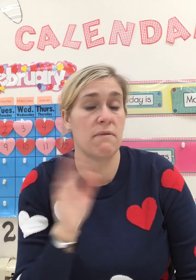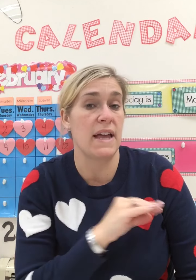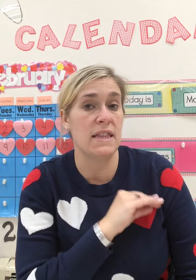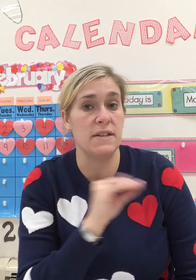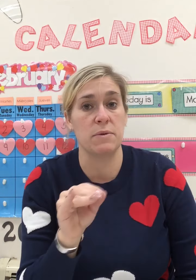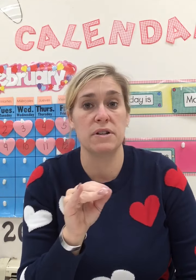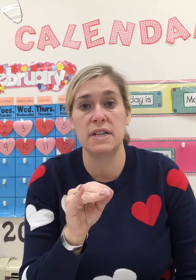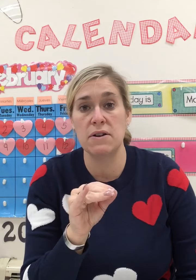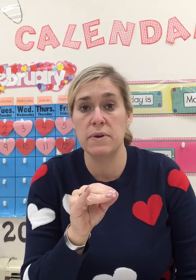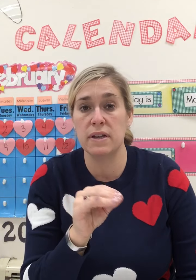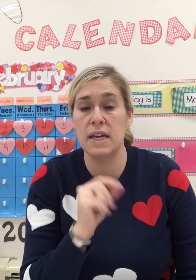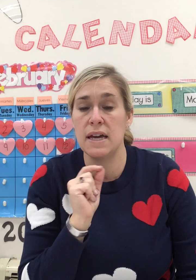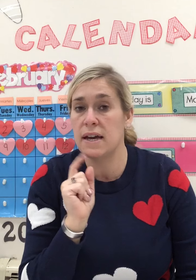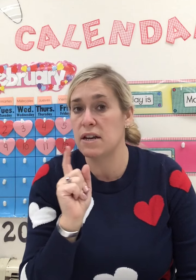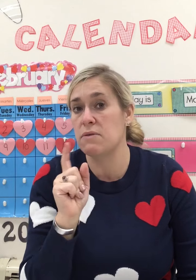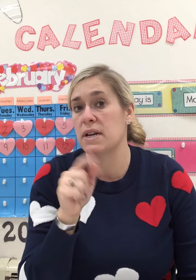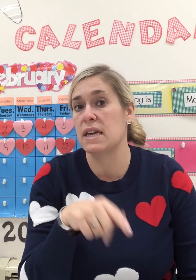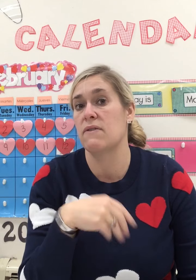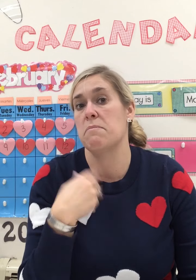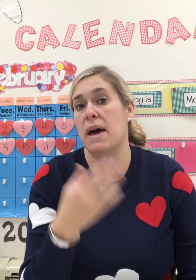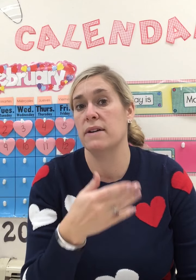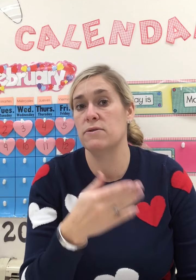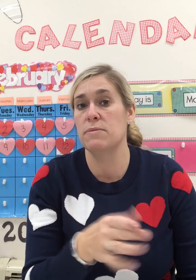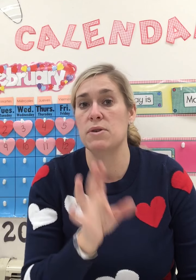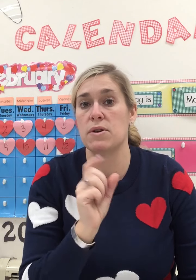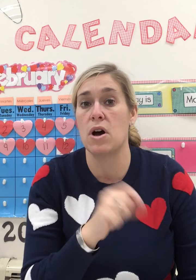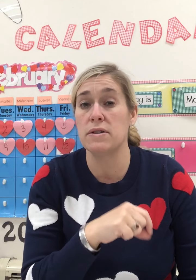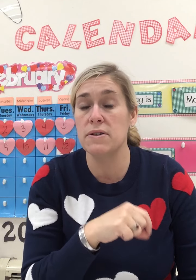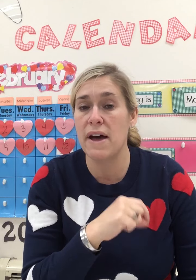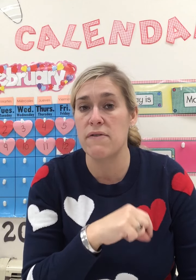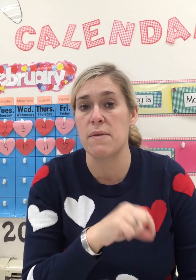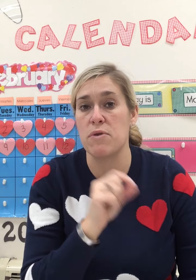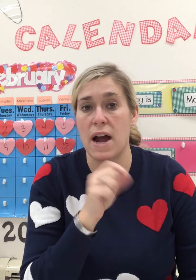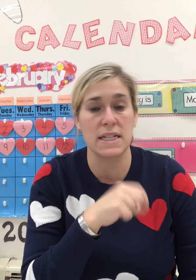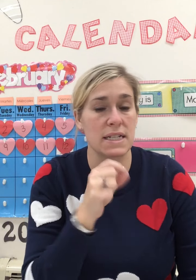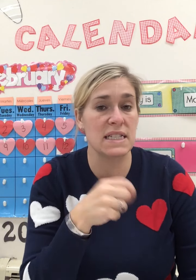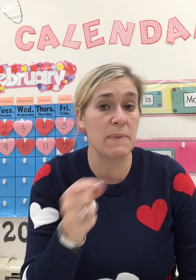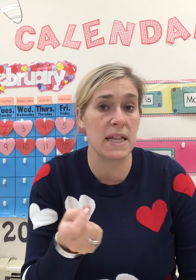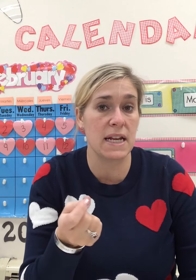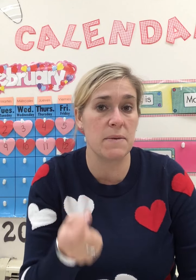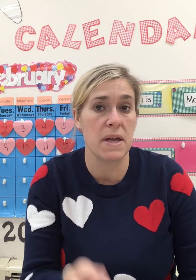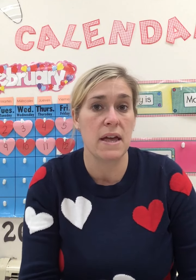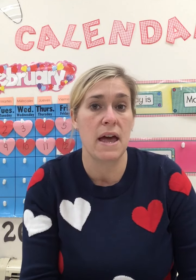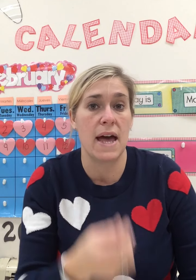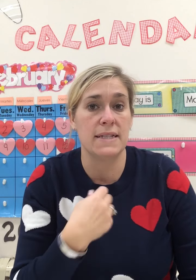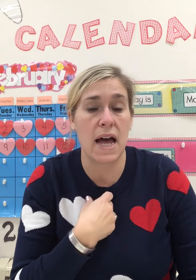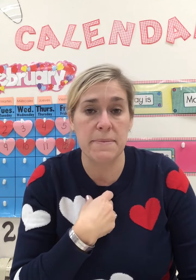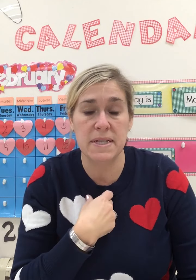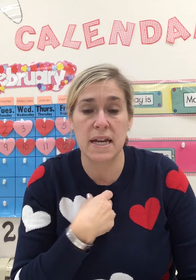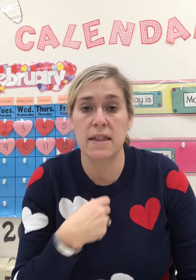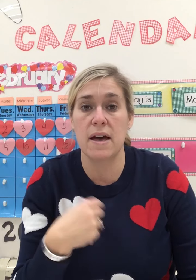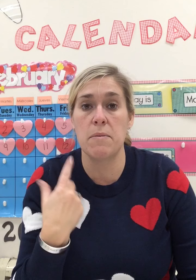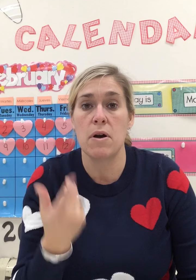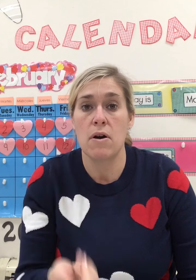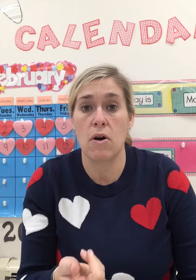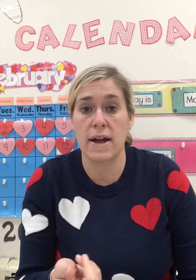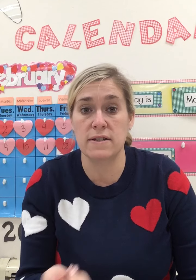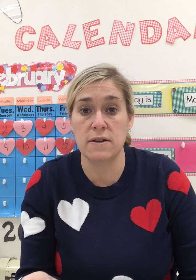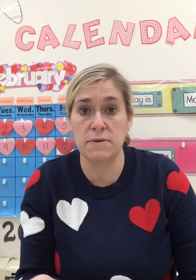write these words down quickly and you want to give them back to them, you can also have them practice spelling them as I'm saying them or as you say